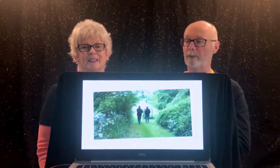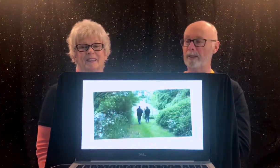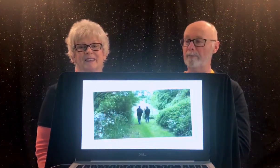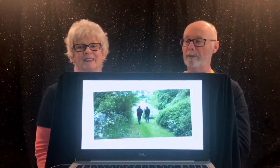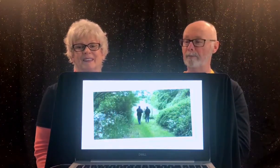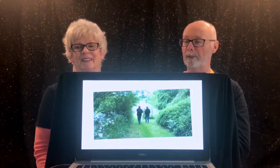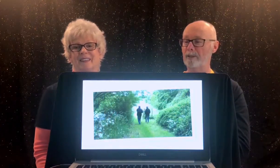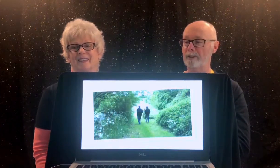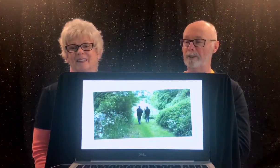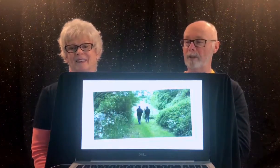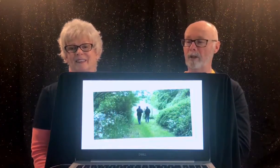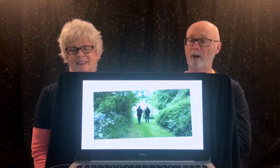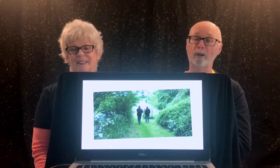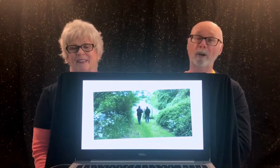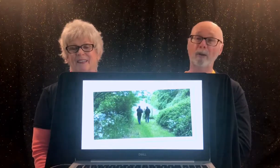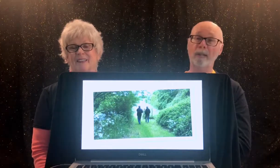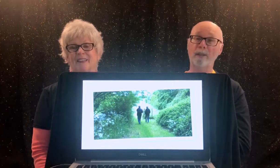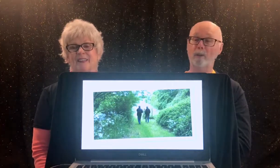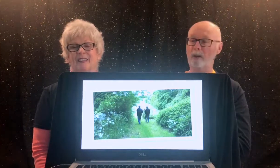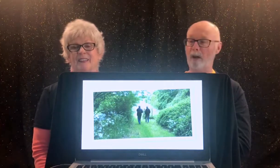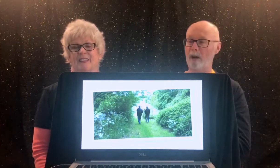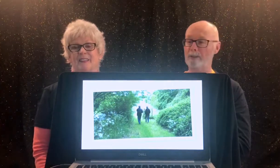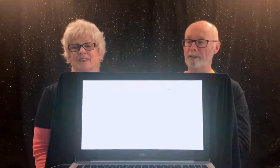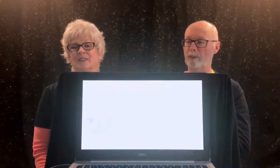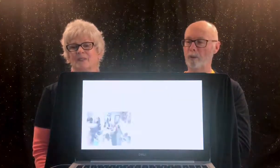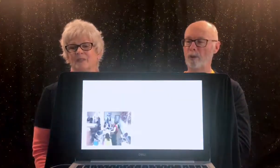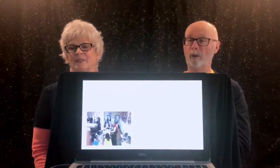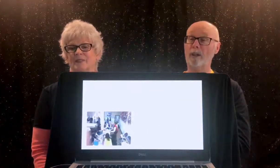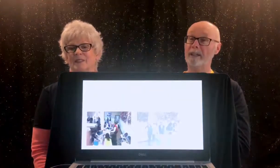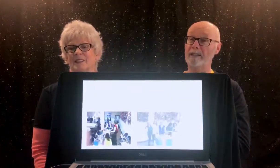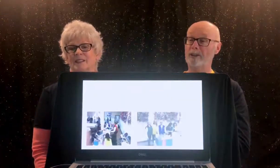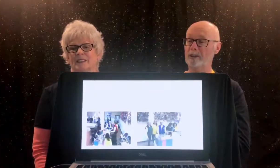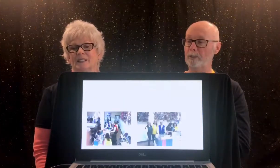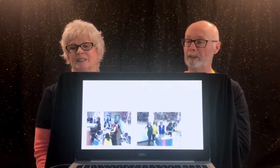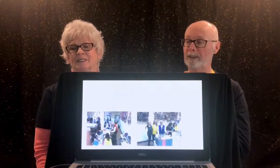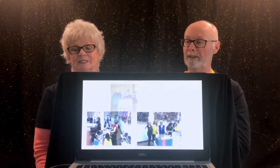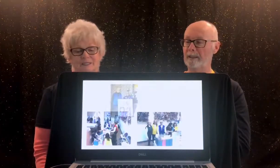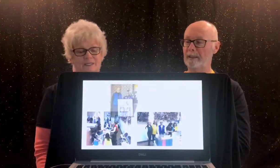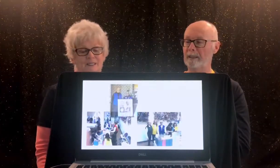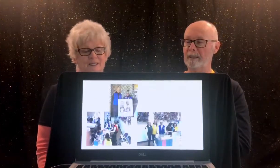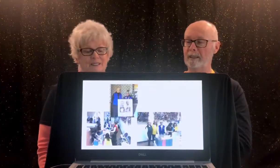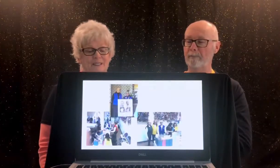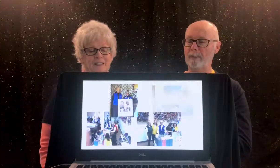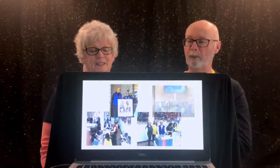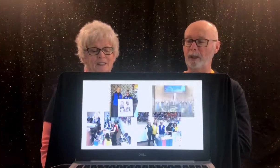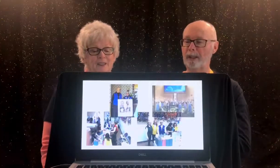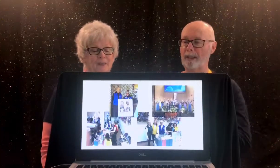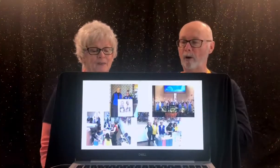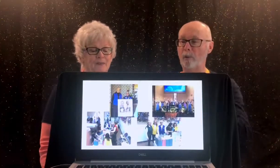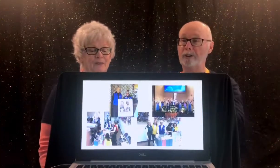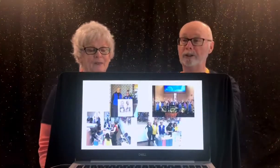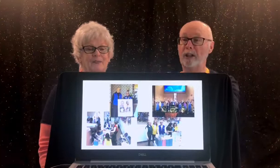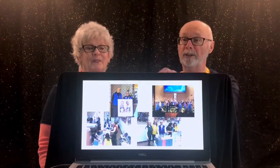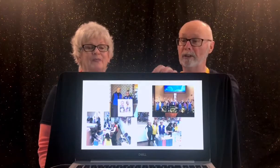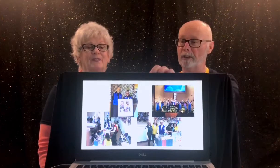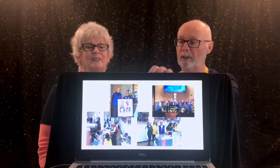bereaved person, or donating to a cause or an organization you believe in. Maybe working in a homeless shelter